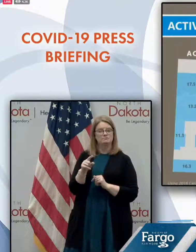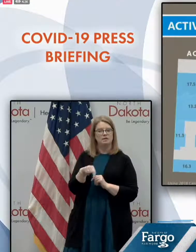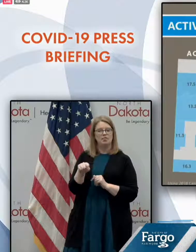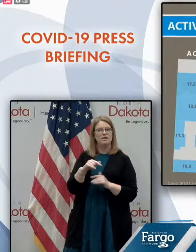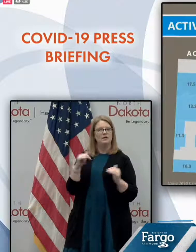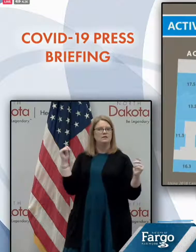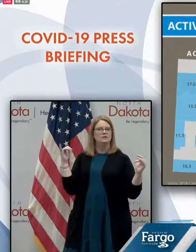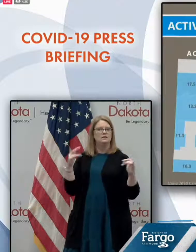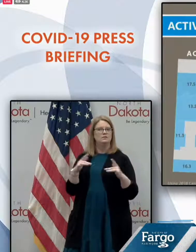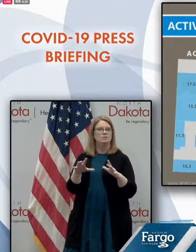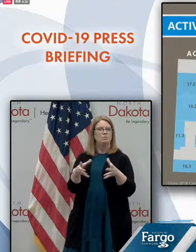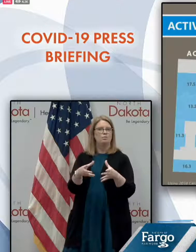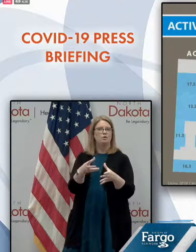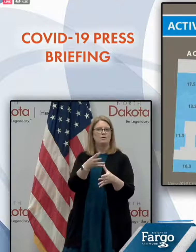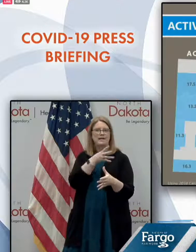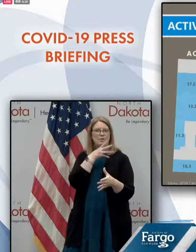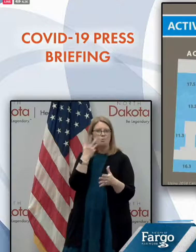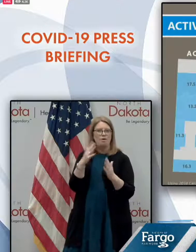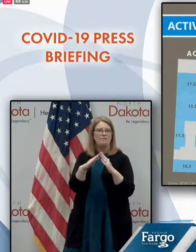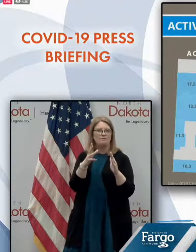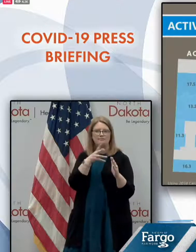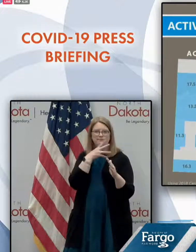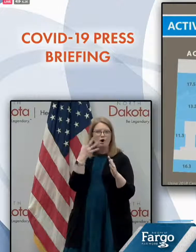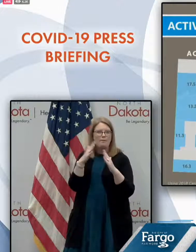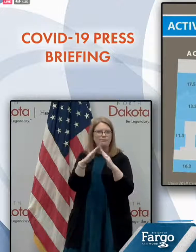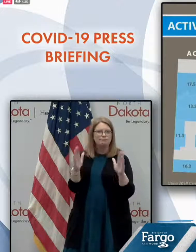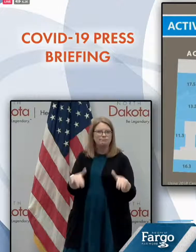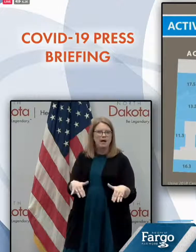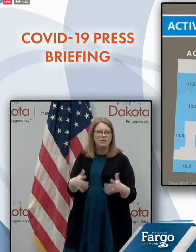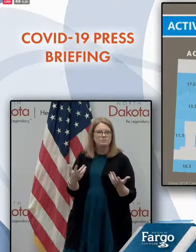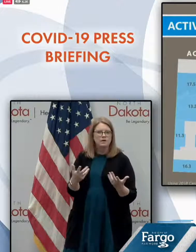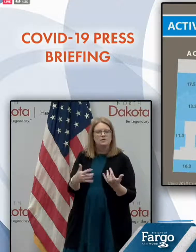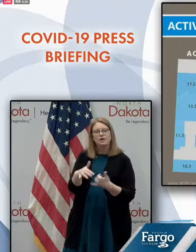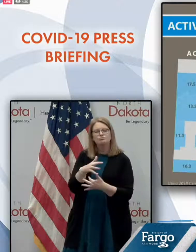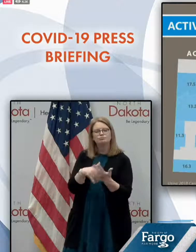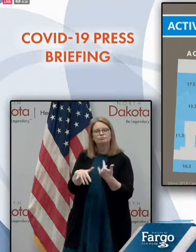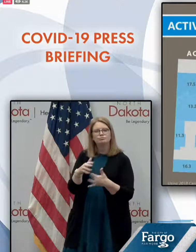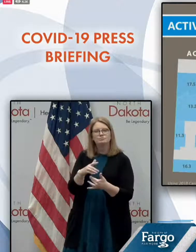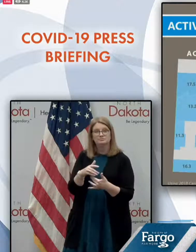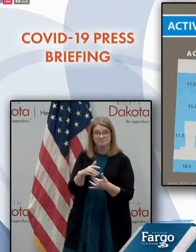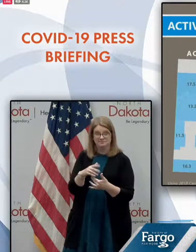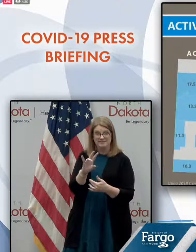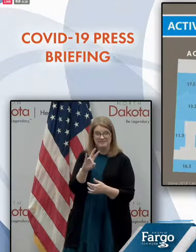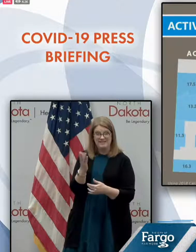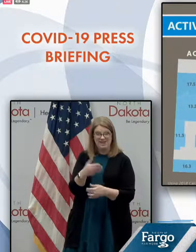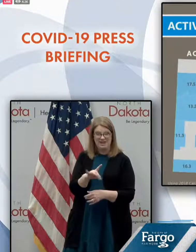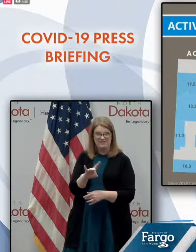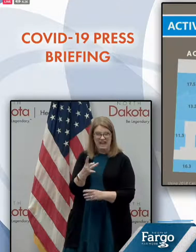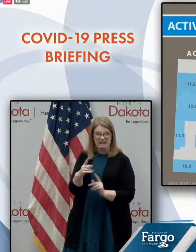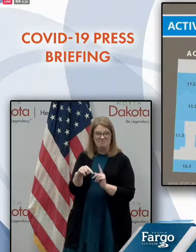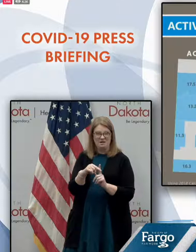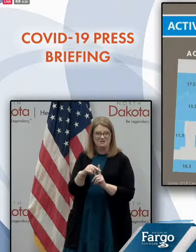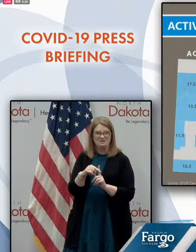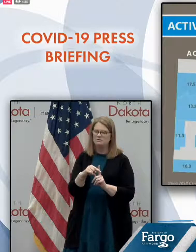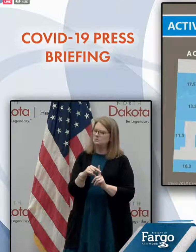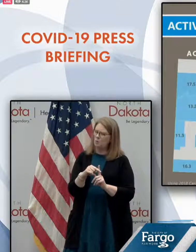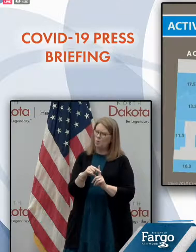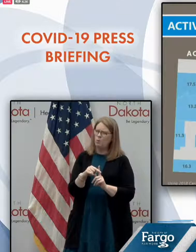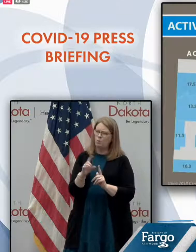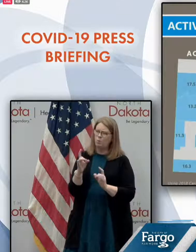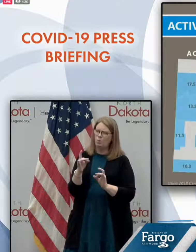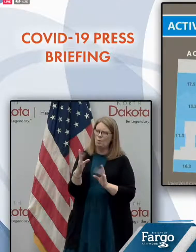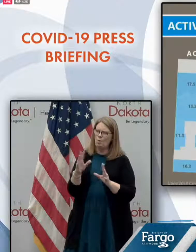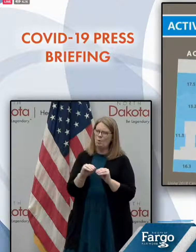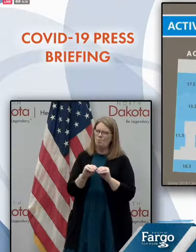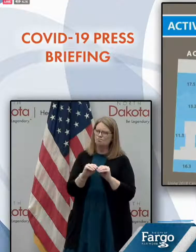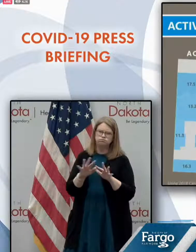rural farmhouse. And so again, it only takes one person to help this, again, highly contagious disease